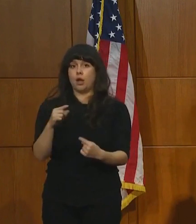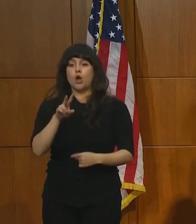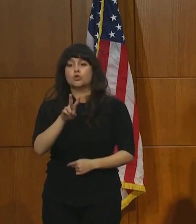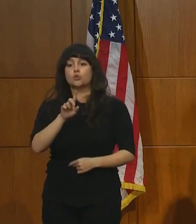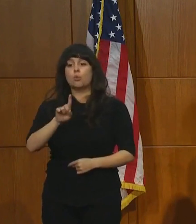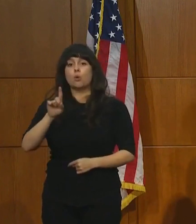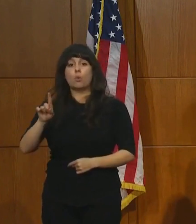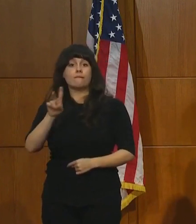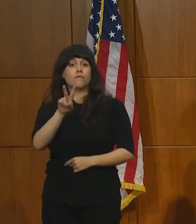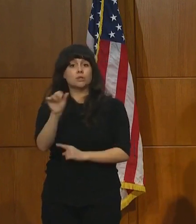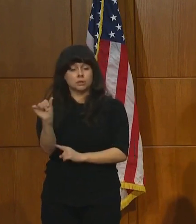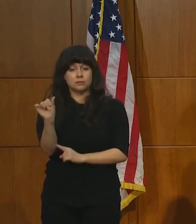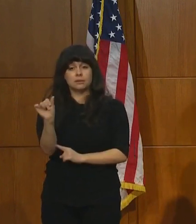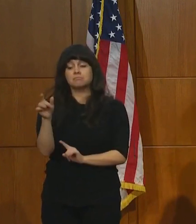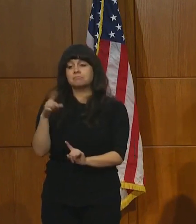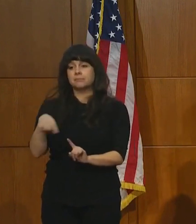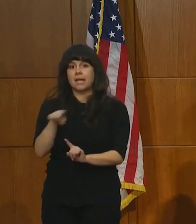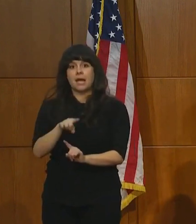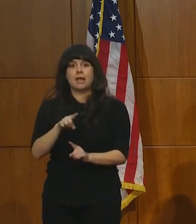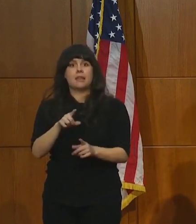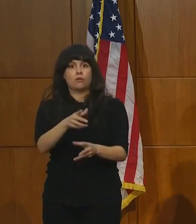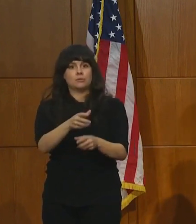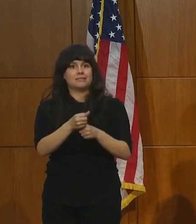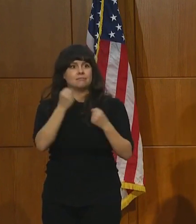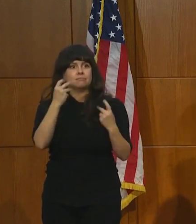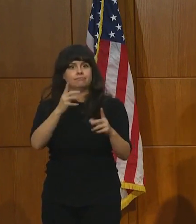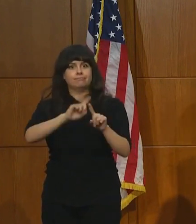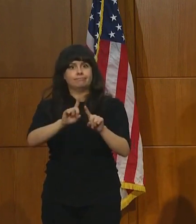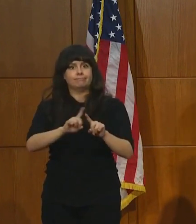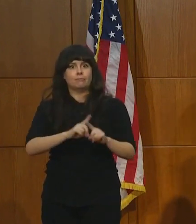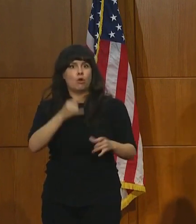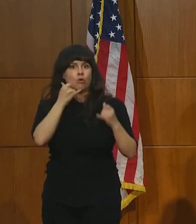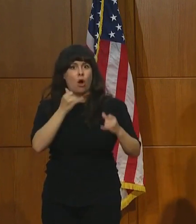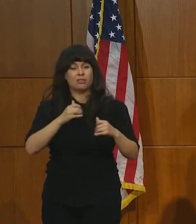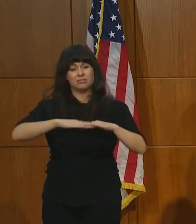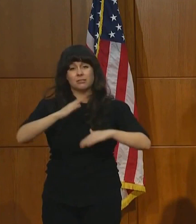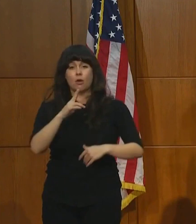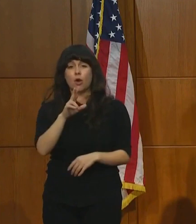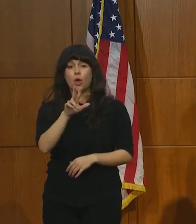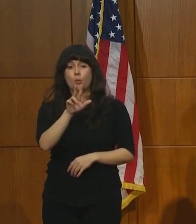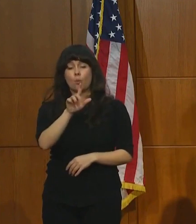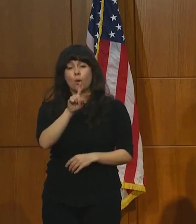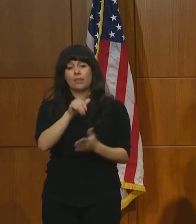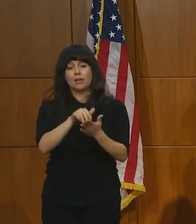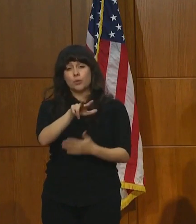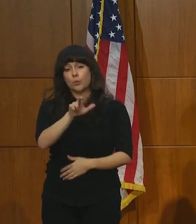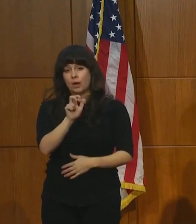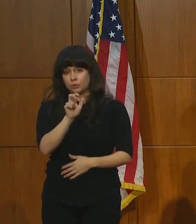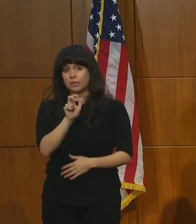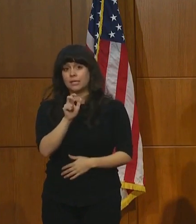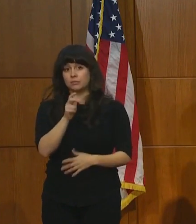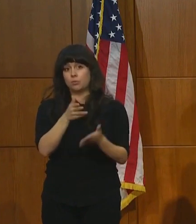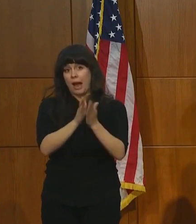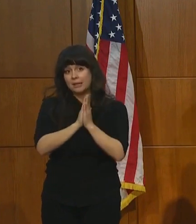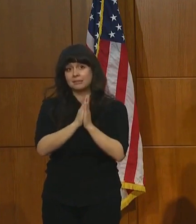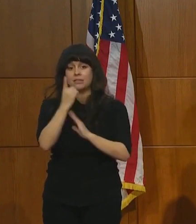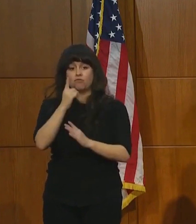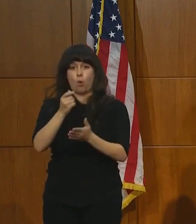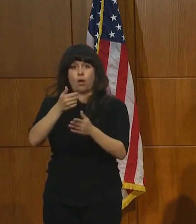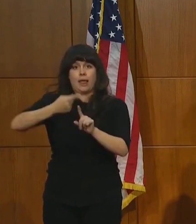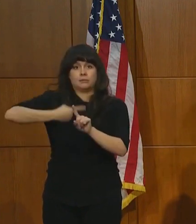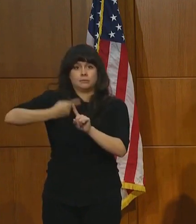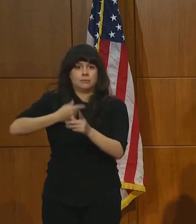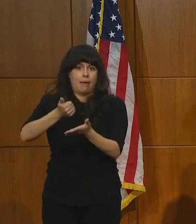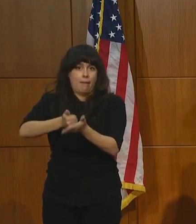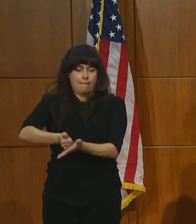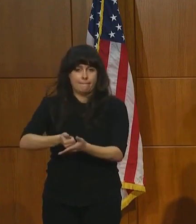211 Virginia has fielded more than 1,300 calls for rent or mortgage help. Most people need